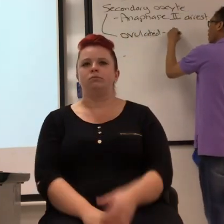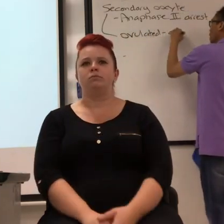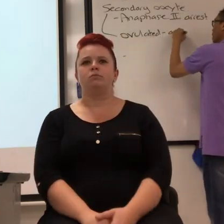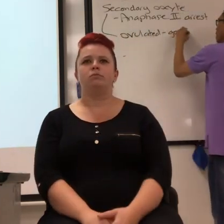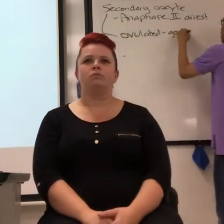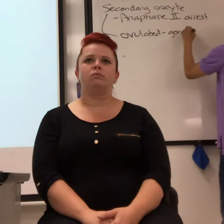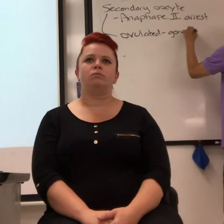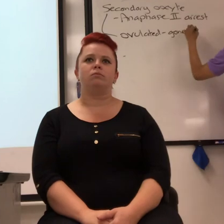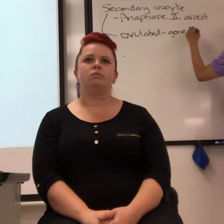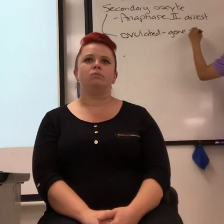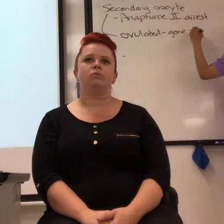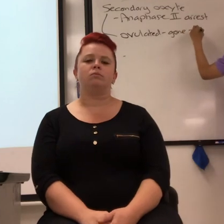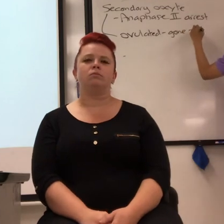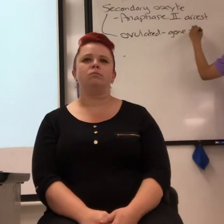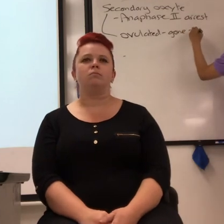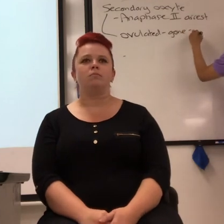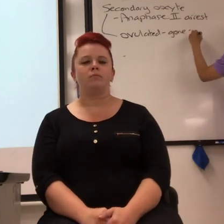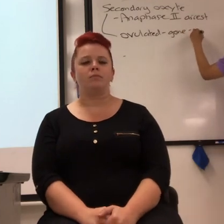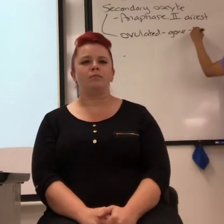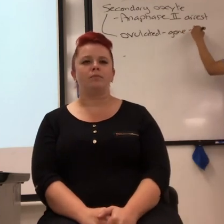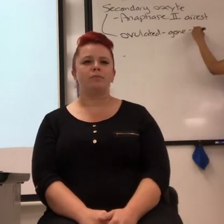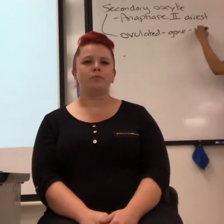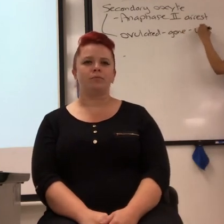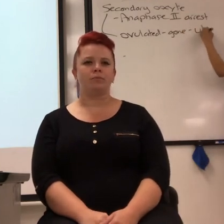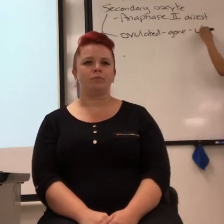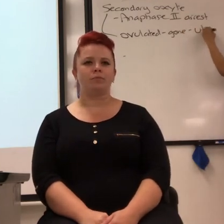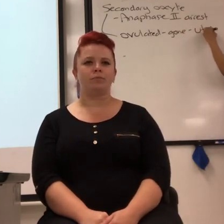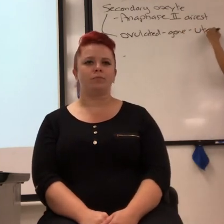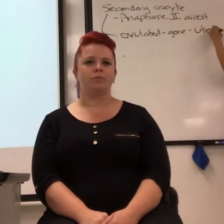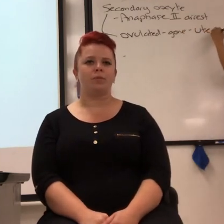It's gone. Goes to